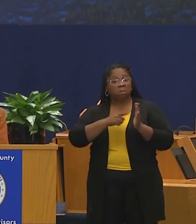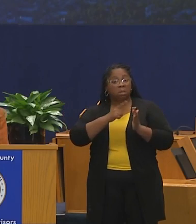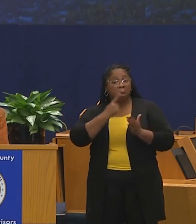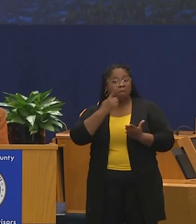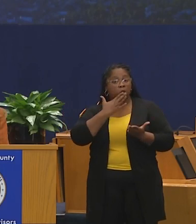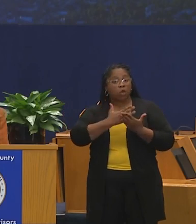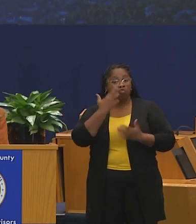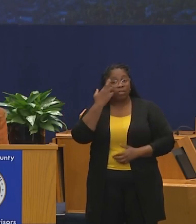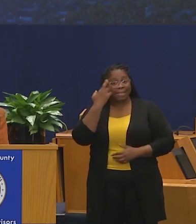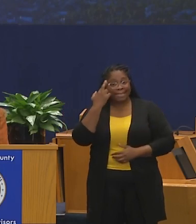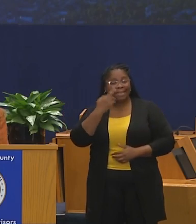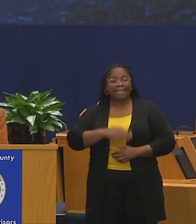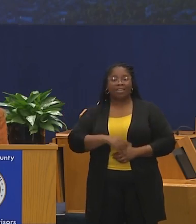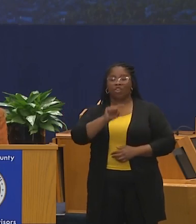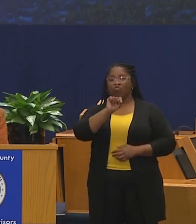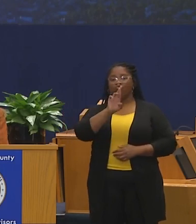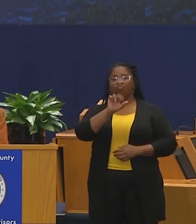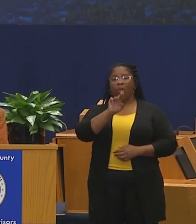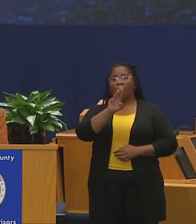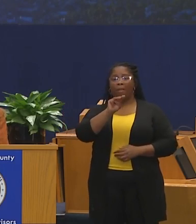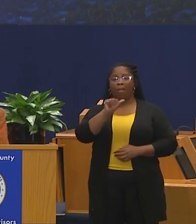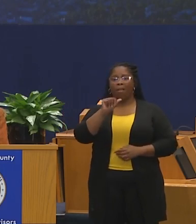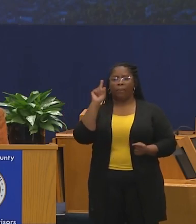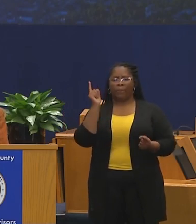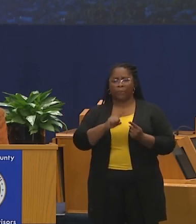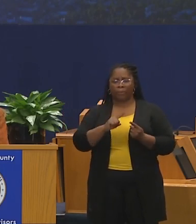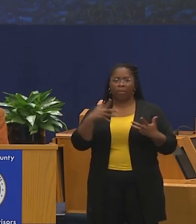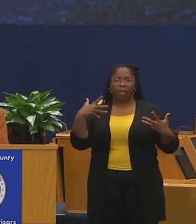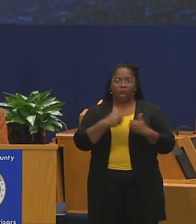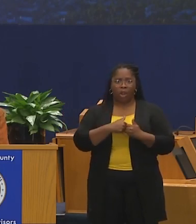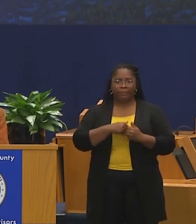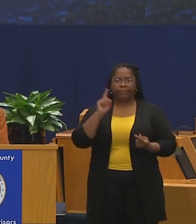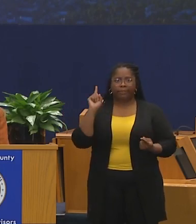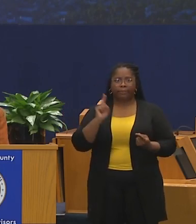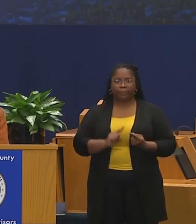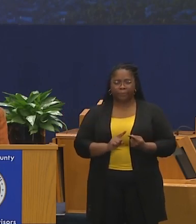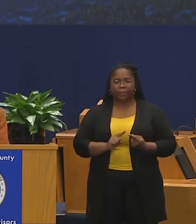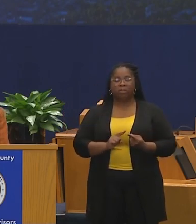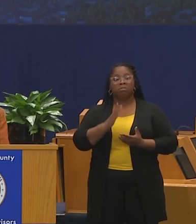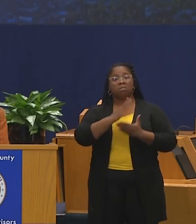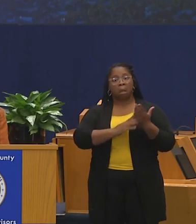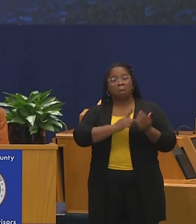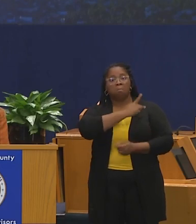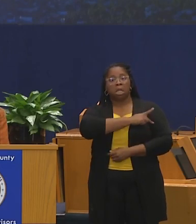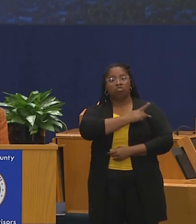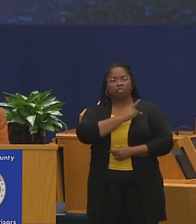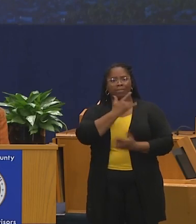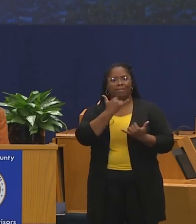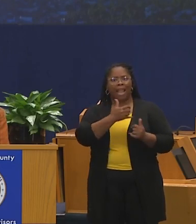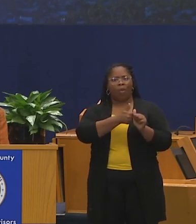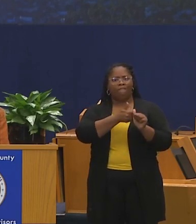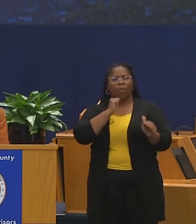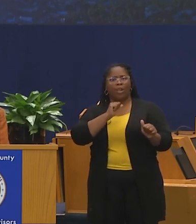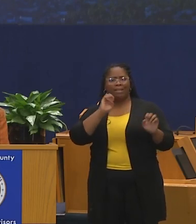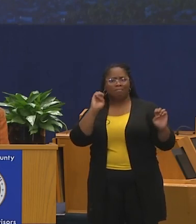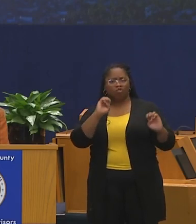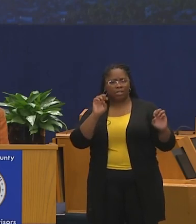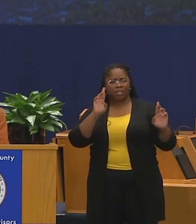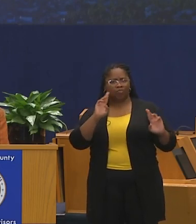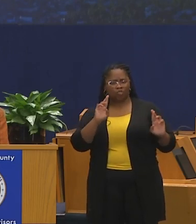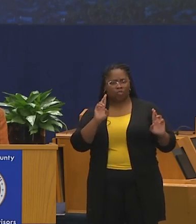know that trauma is down, car accidents are down. We also know that to some extent patients are staying away from the emergency department